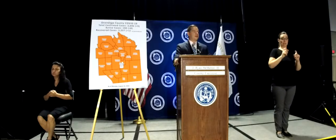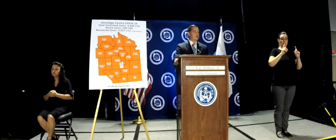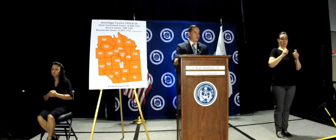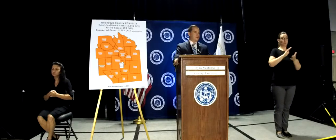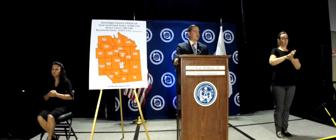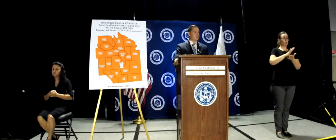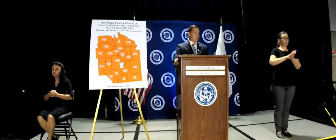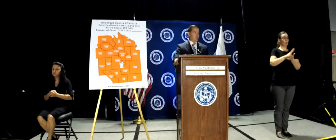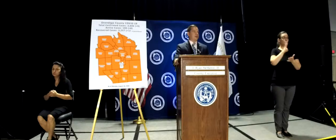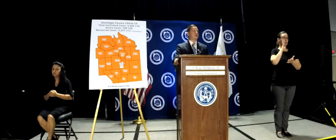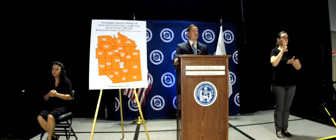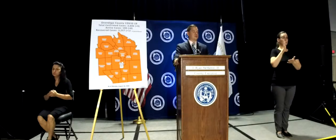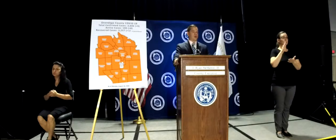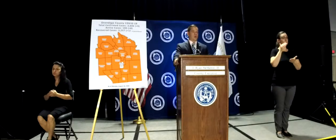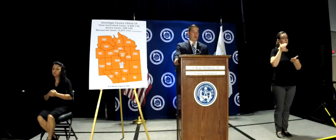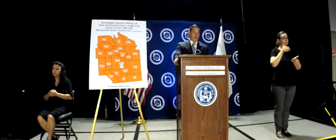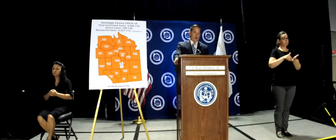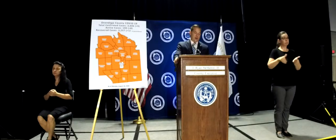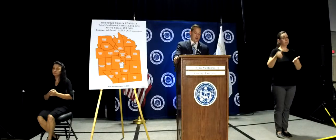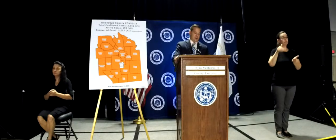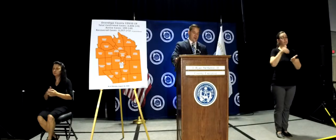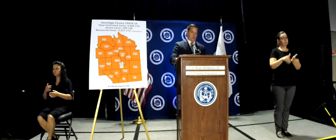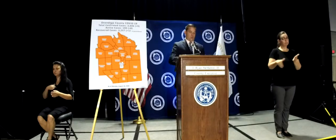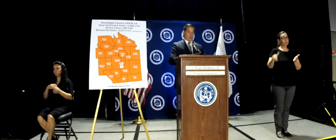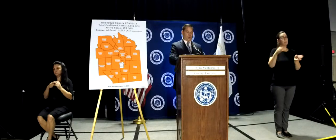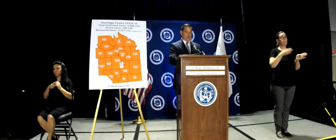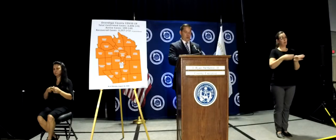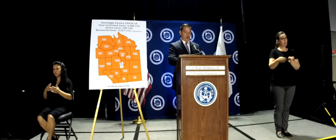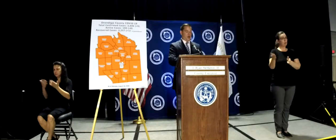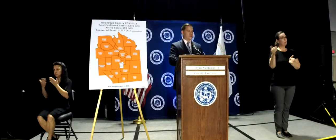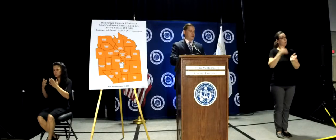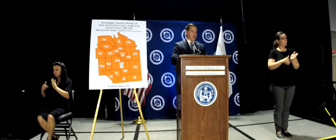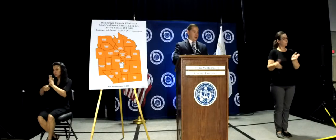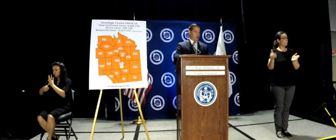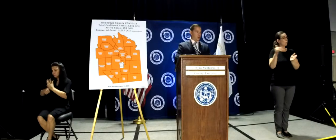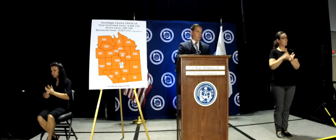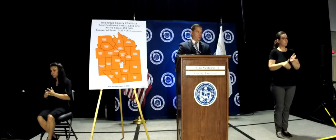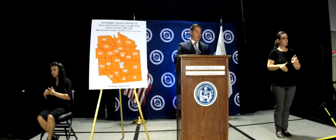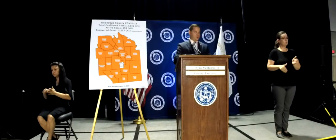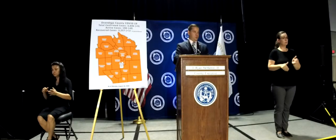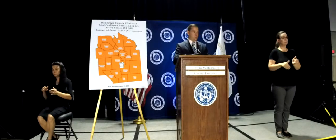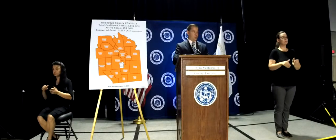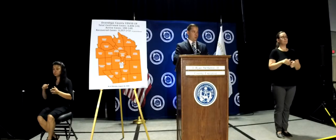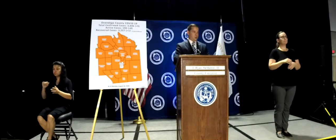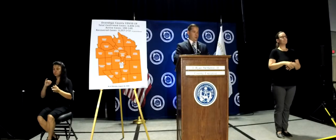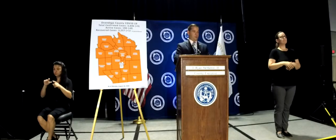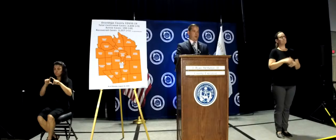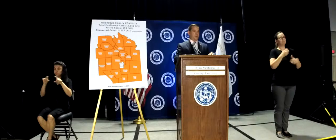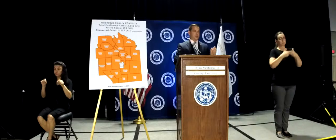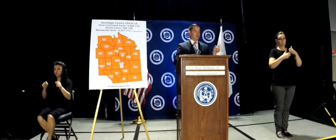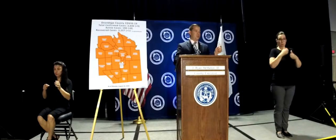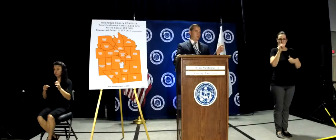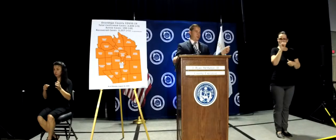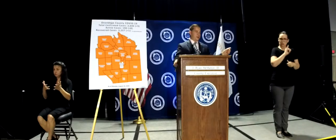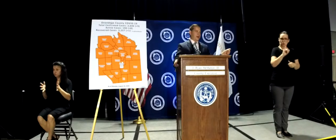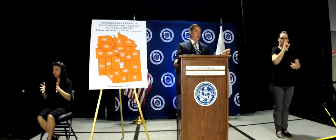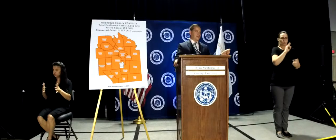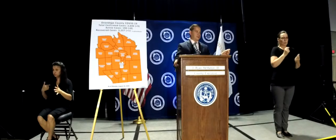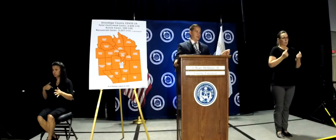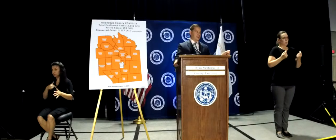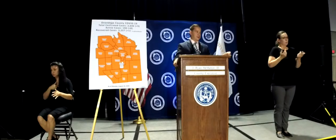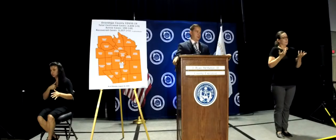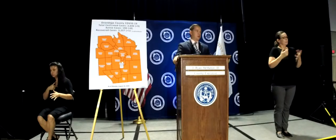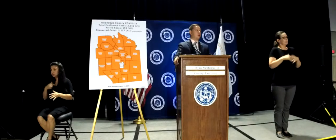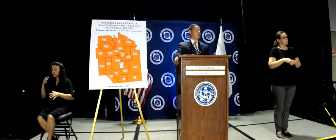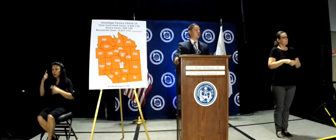Yeah. Correct. And so there will be a cost to that. Our hope is, but it's cheaper than the